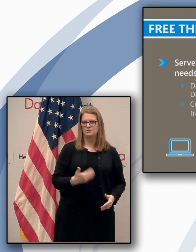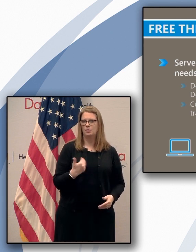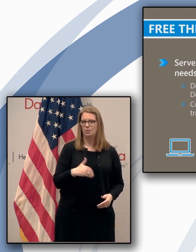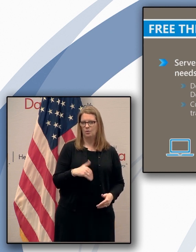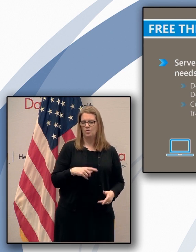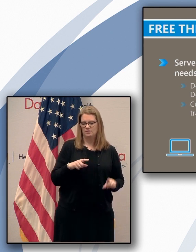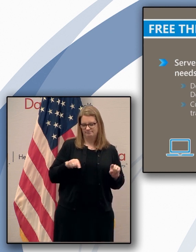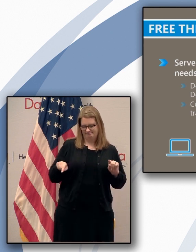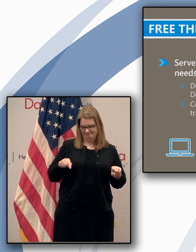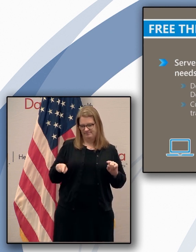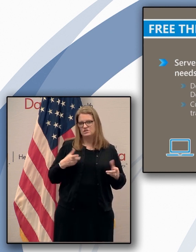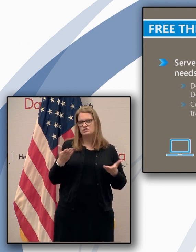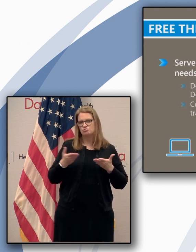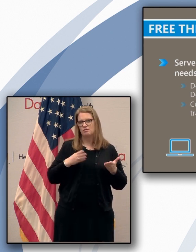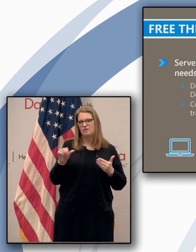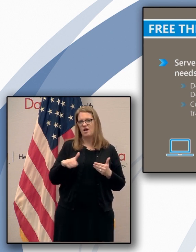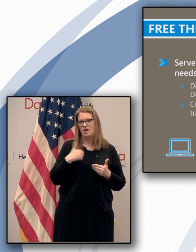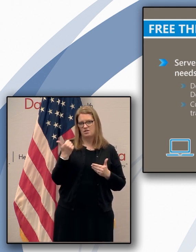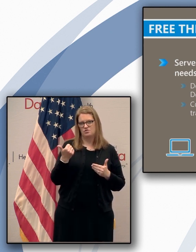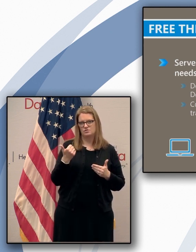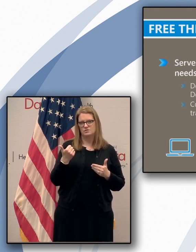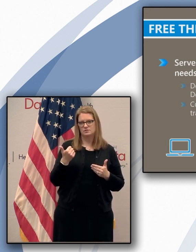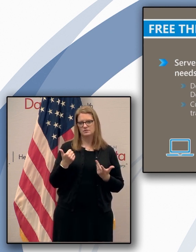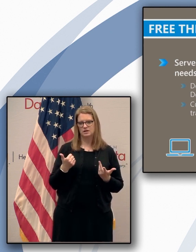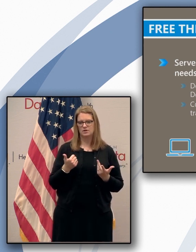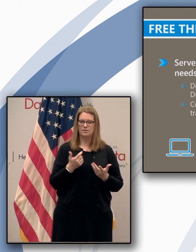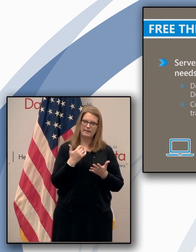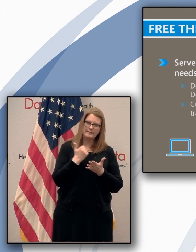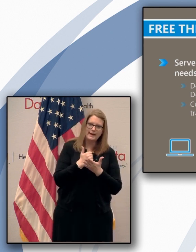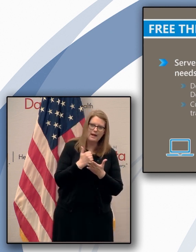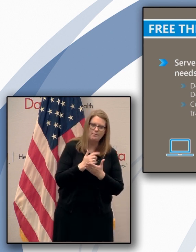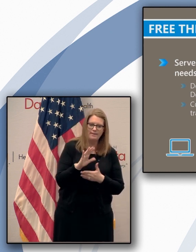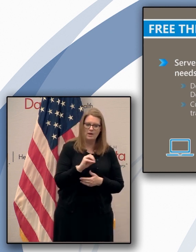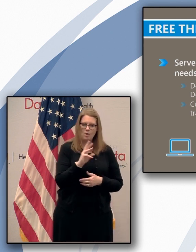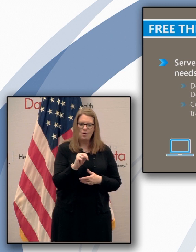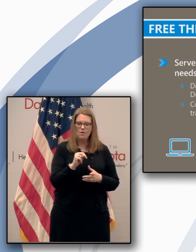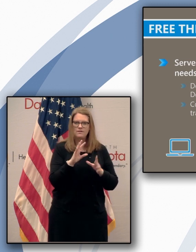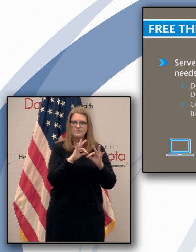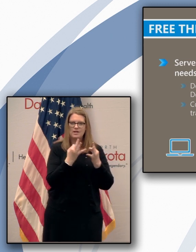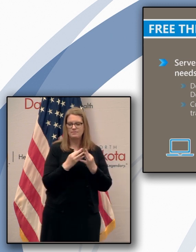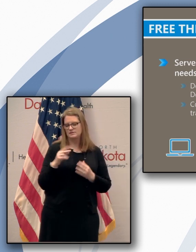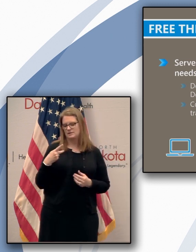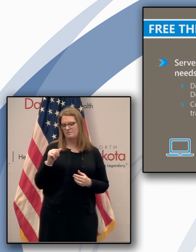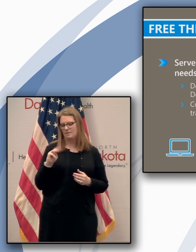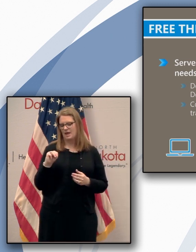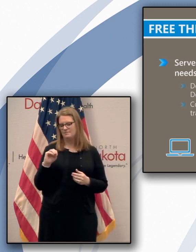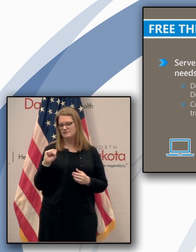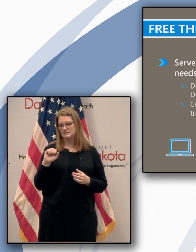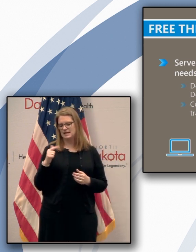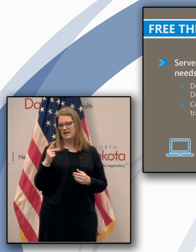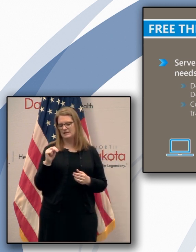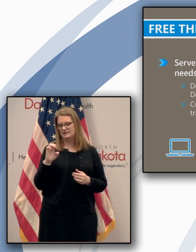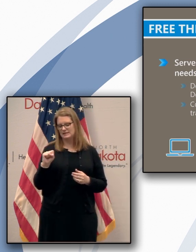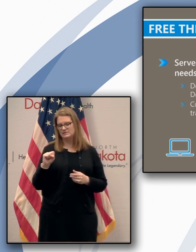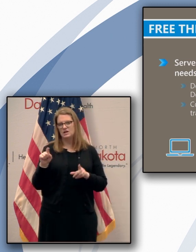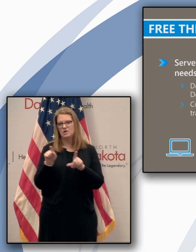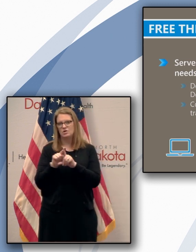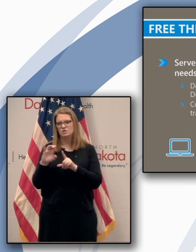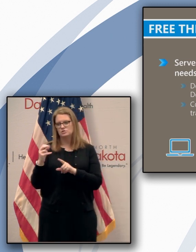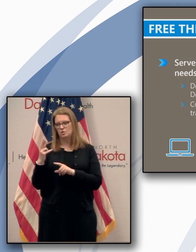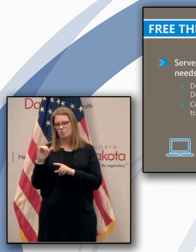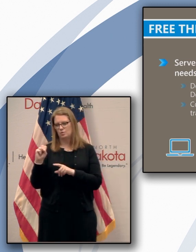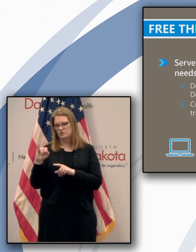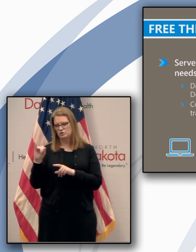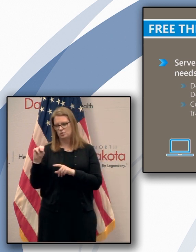continue to serve others while navigating the impact on their own families. I want to thank Pam Sagnas and her team in behavioral health and Chris Jones and their